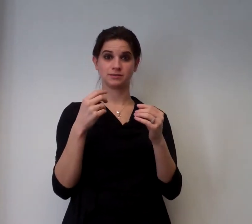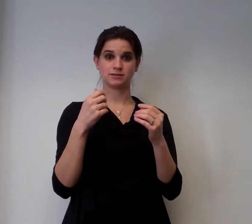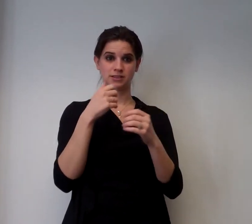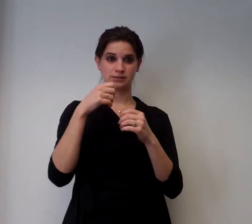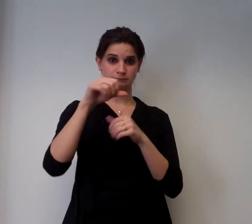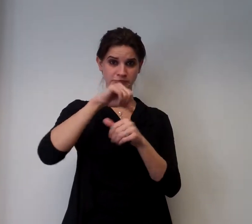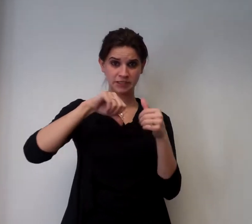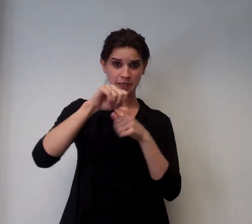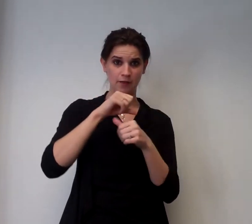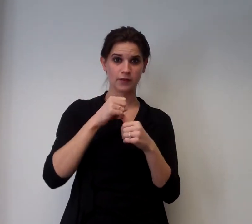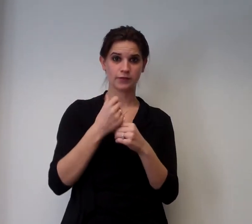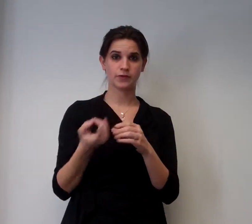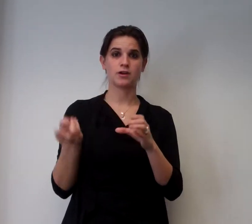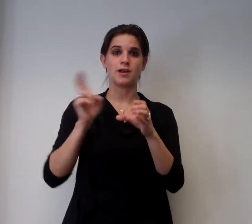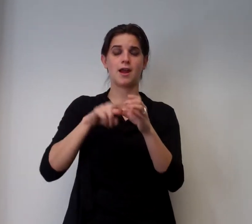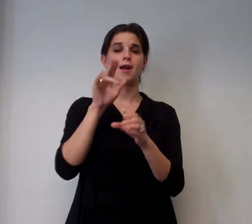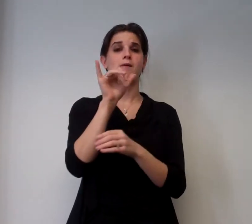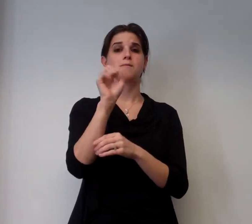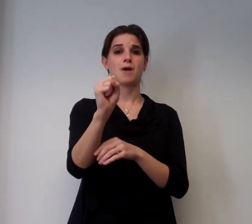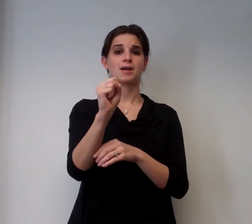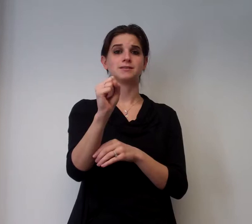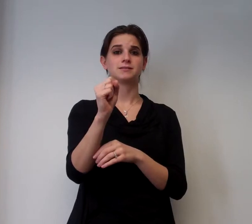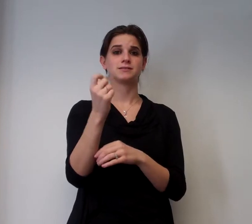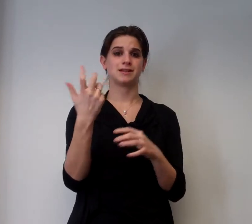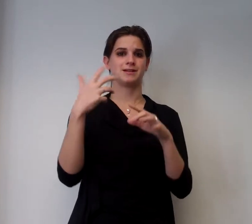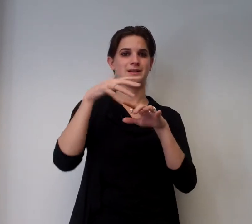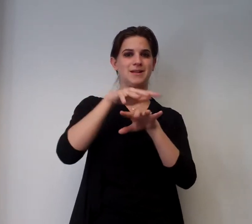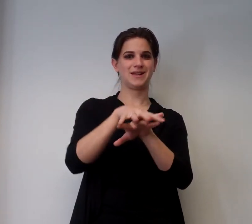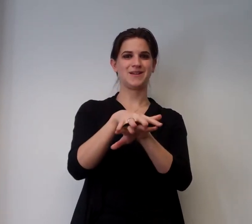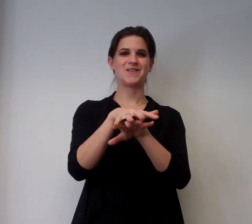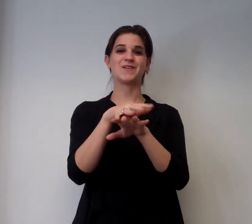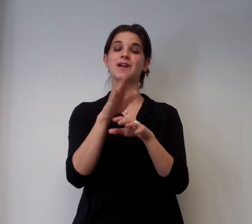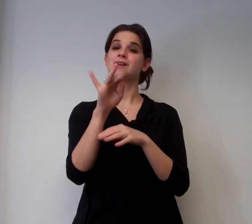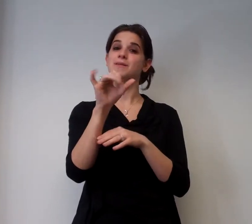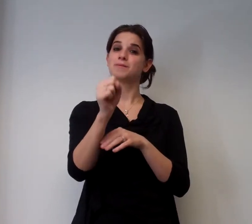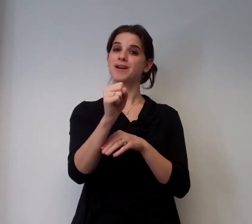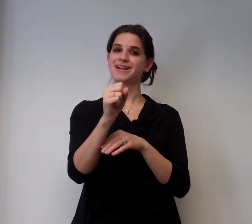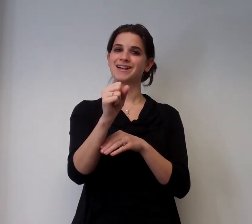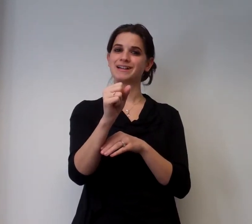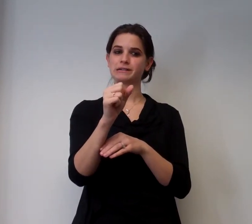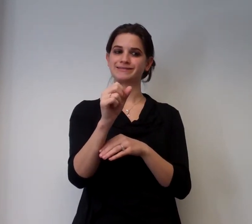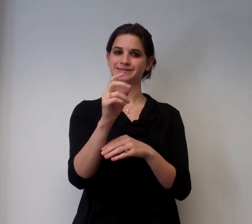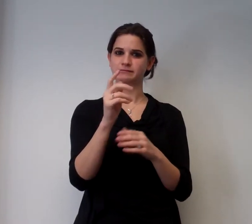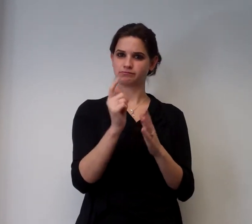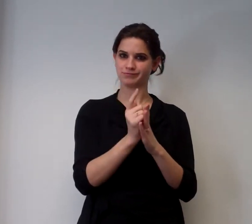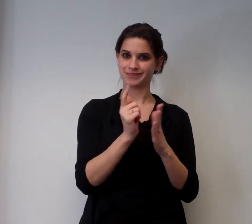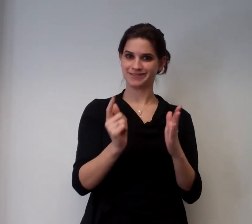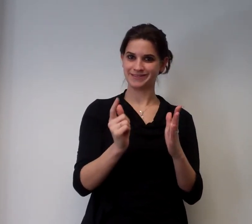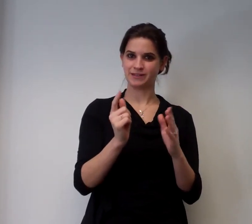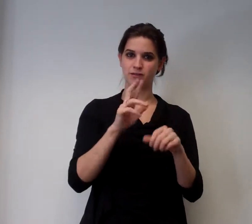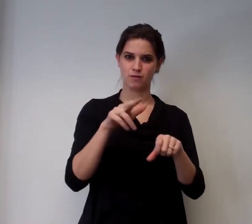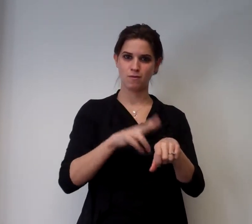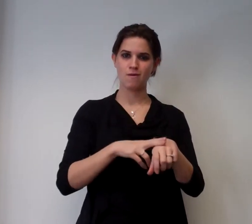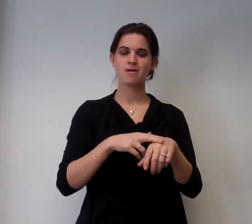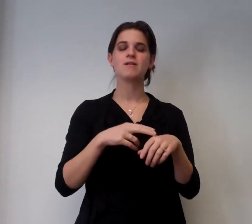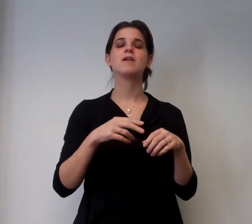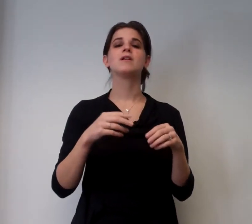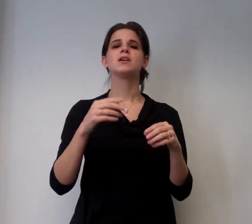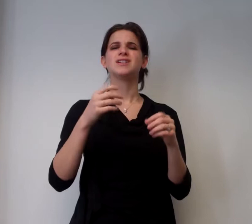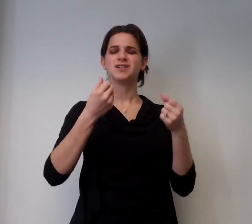South, in integrated buses in defiance of the segregation order, trying to get their message out. Segregation is an evil thing.